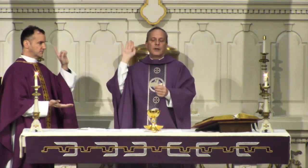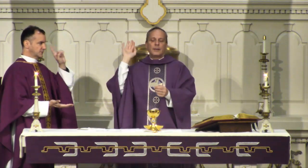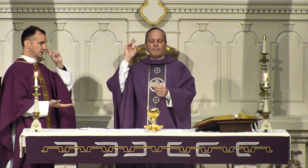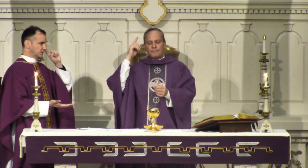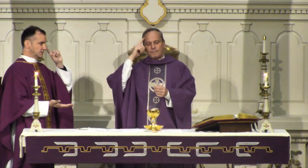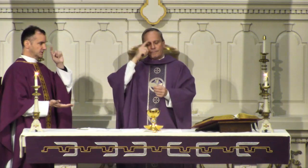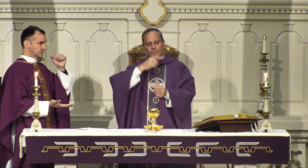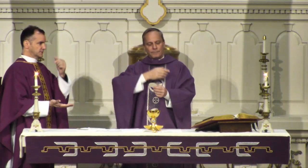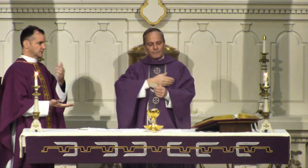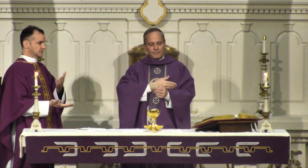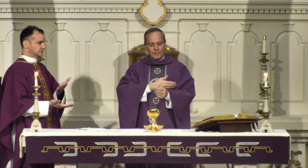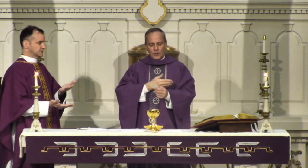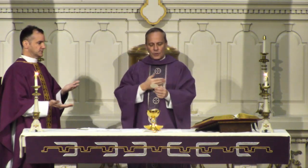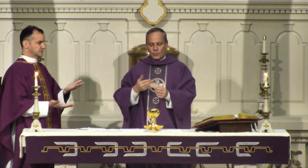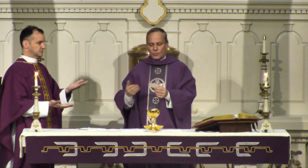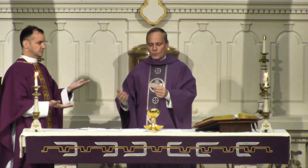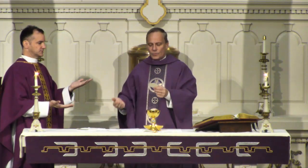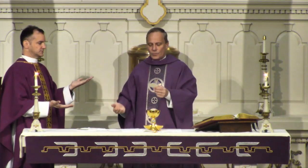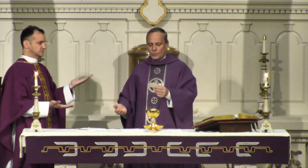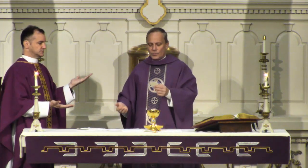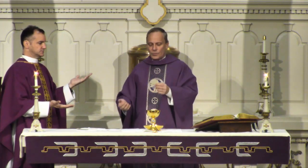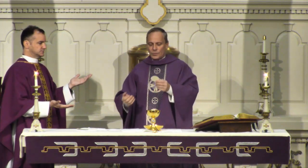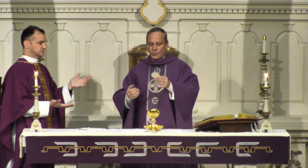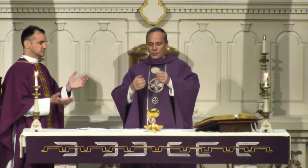up for you."